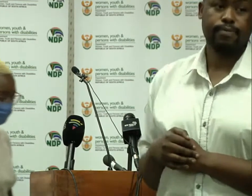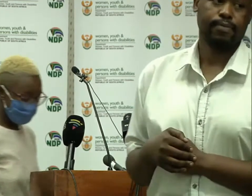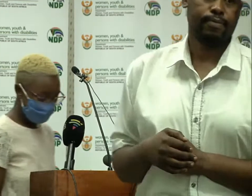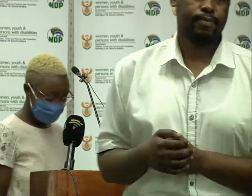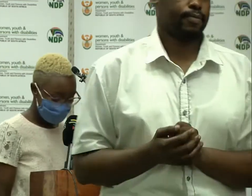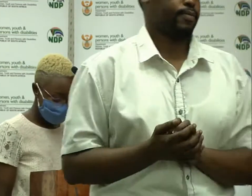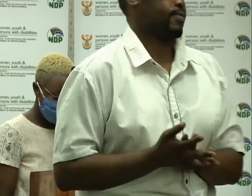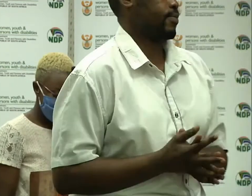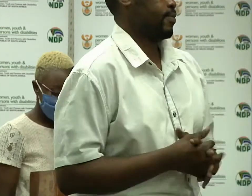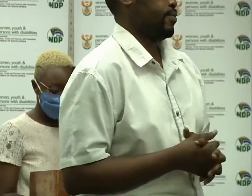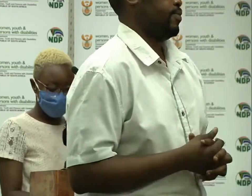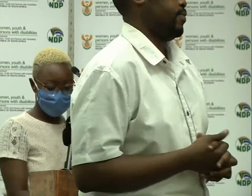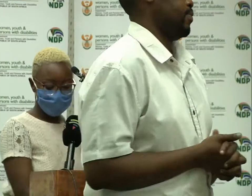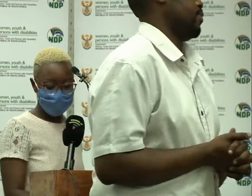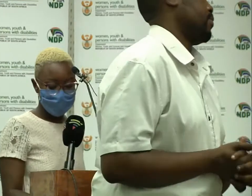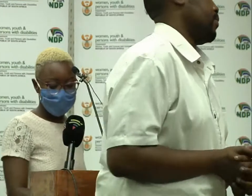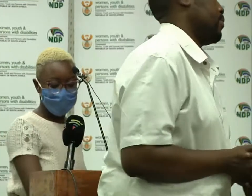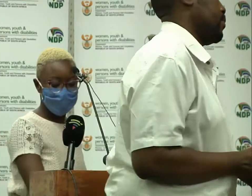They're streaming